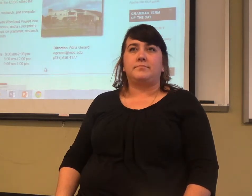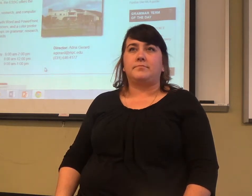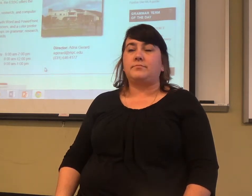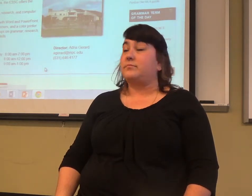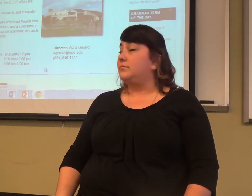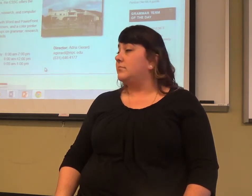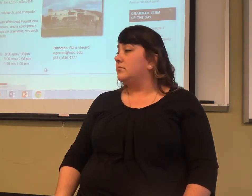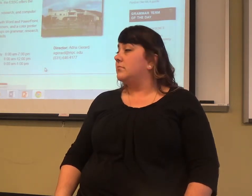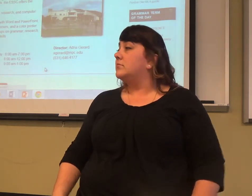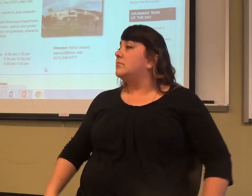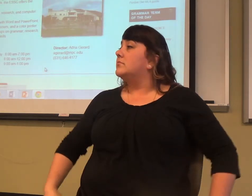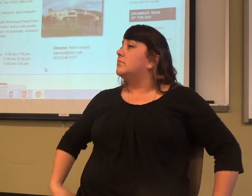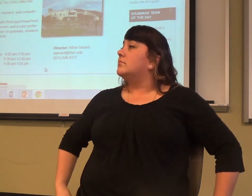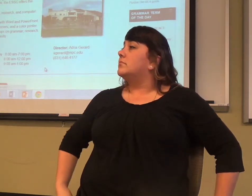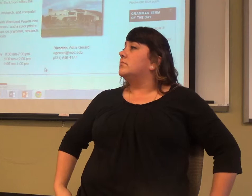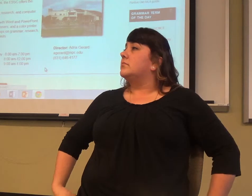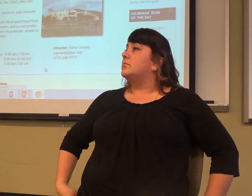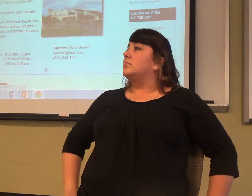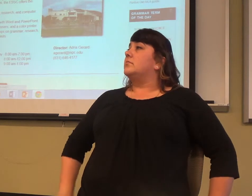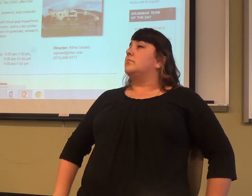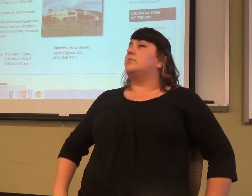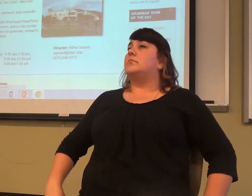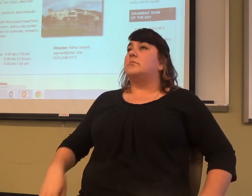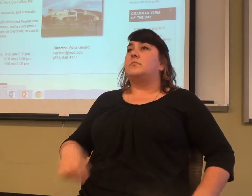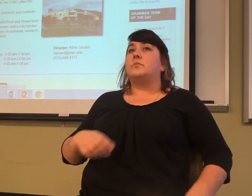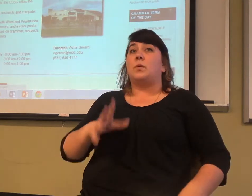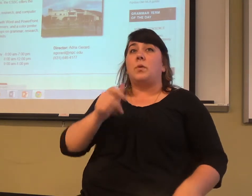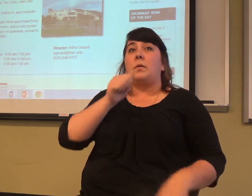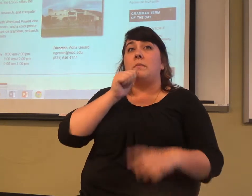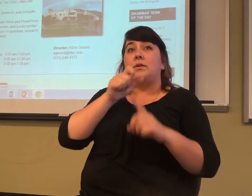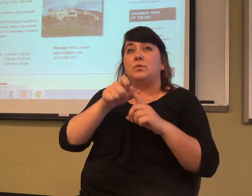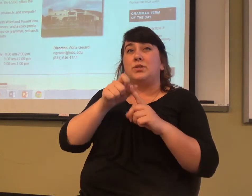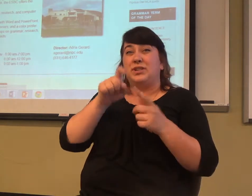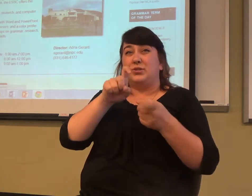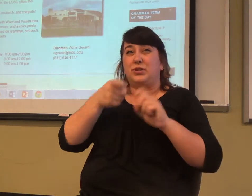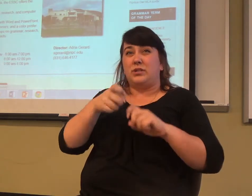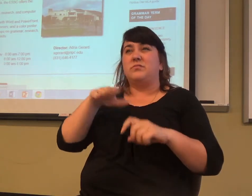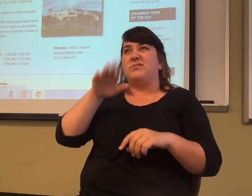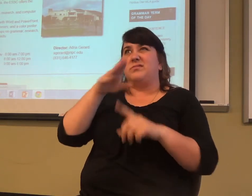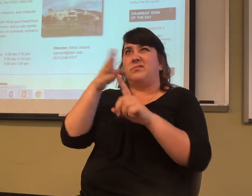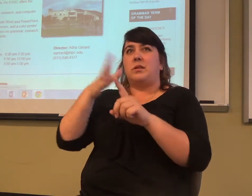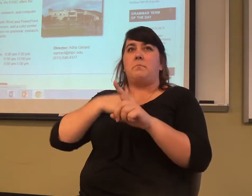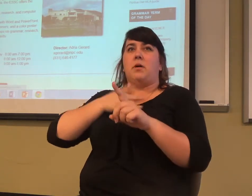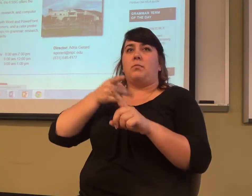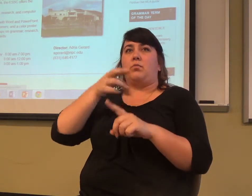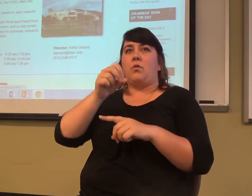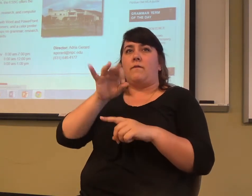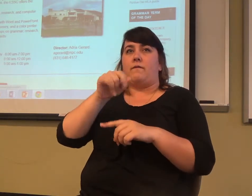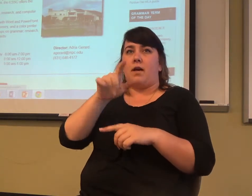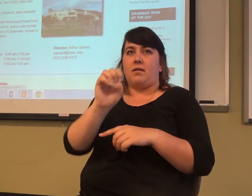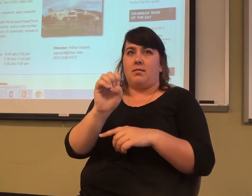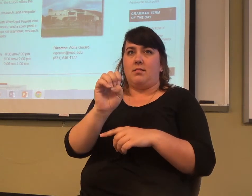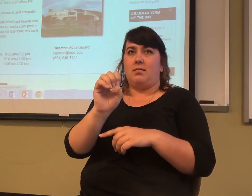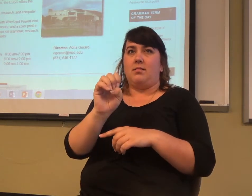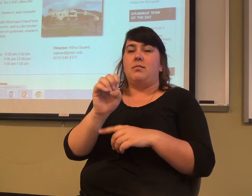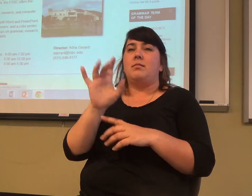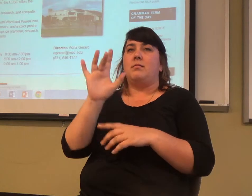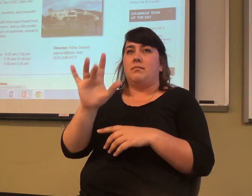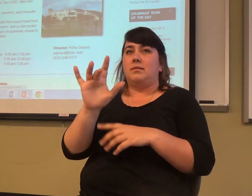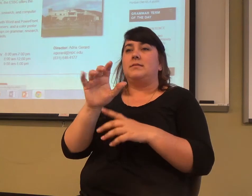Okay, so quickly, if you need to change your password, you can do that up here in My Profile Settings, Change Password.